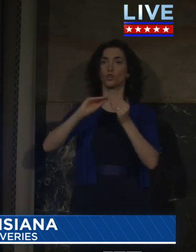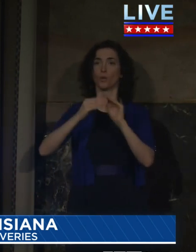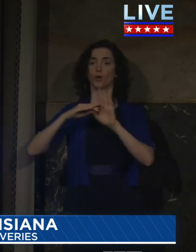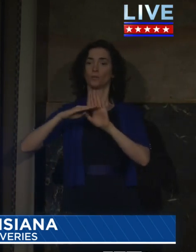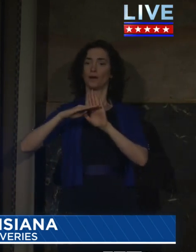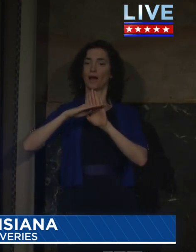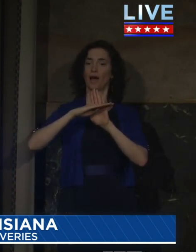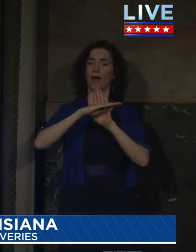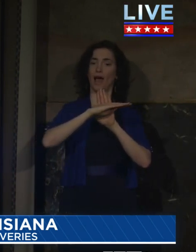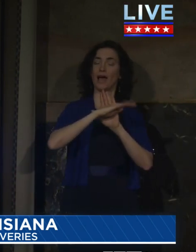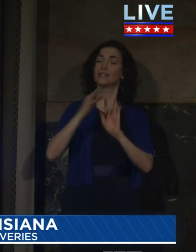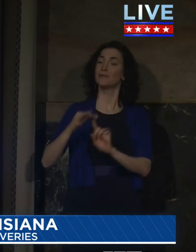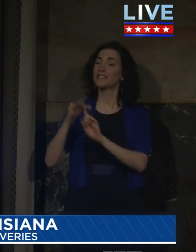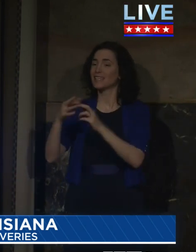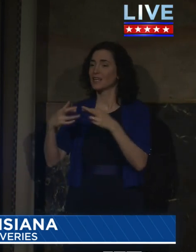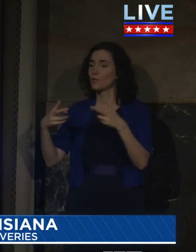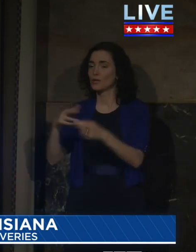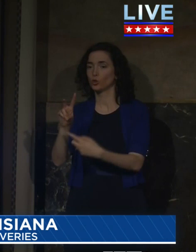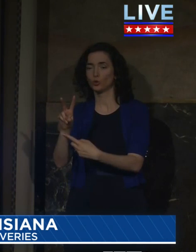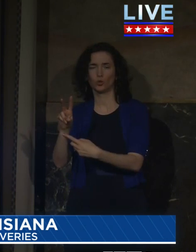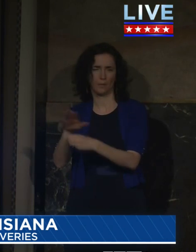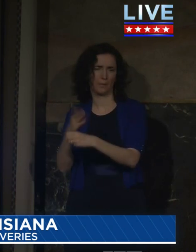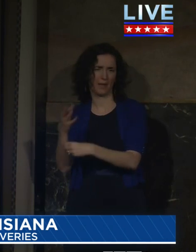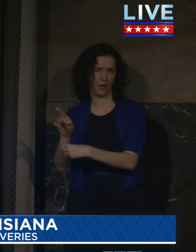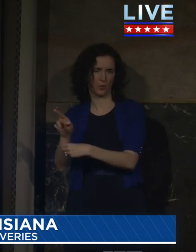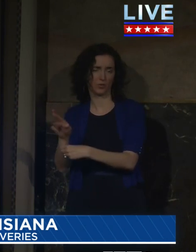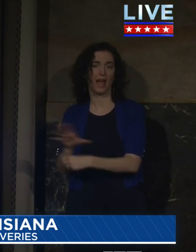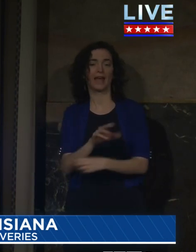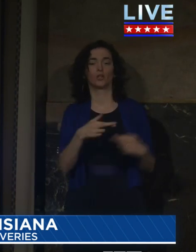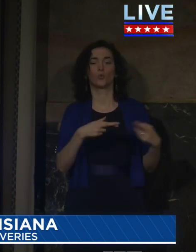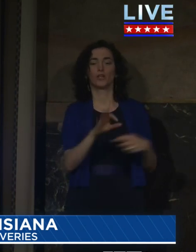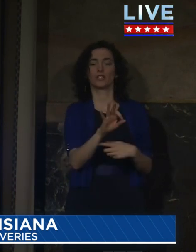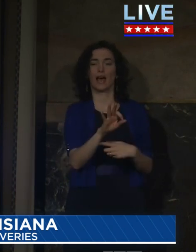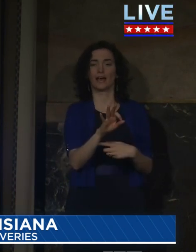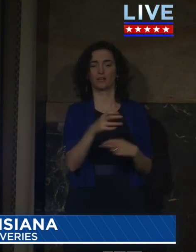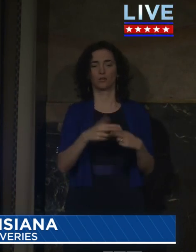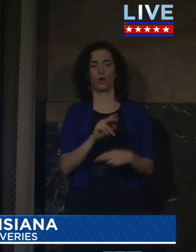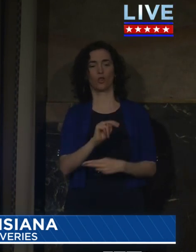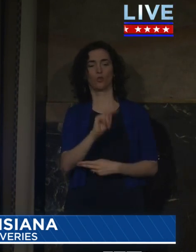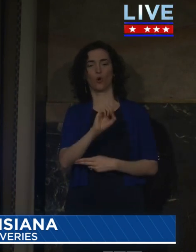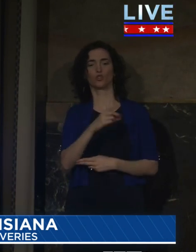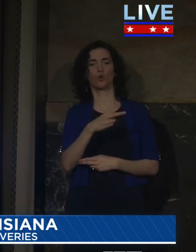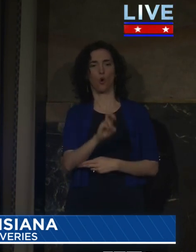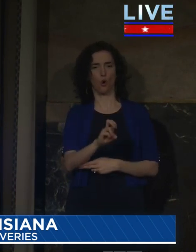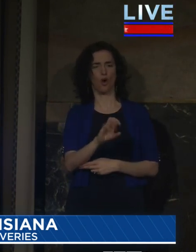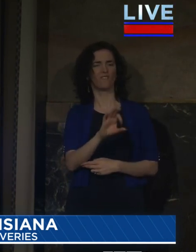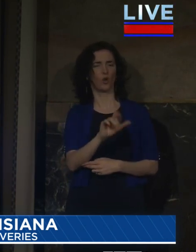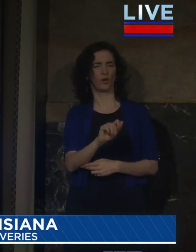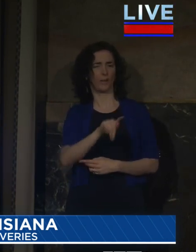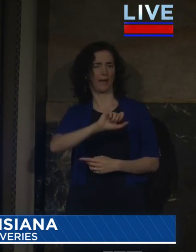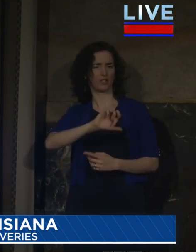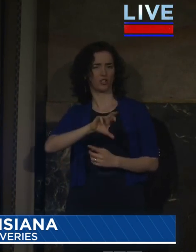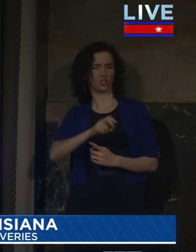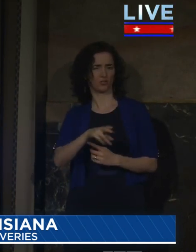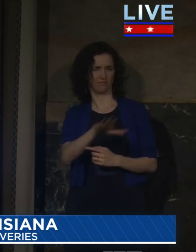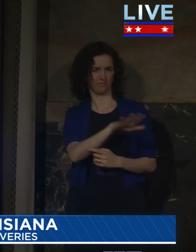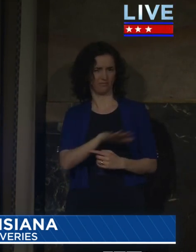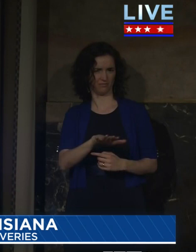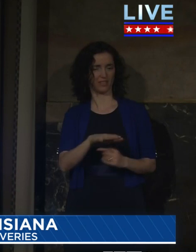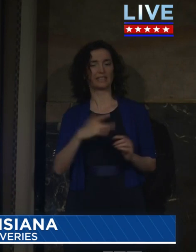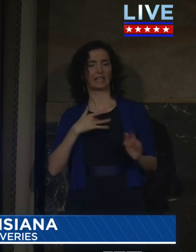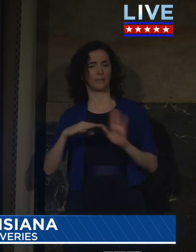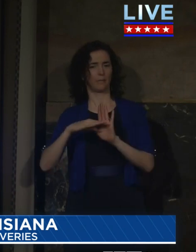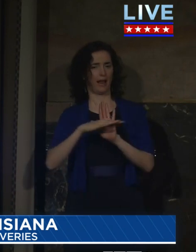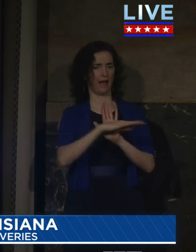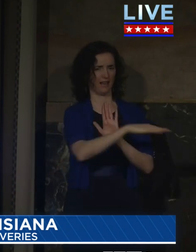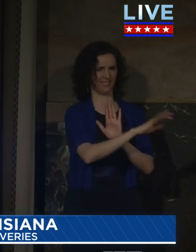in Regions 2, the Baton Rouge area, and Region 9, the North Shore and Florida parishes. We'll talk a bit